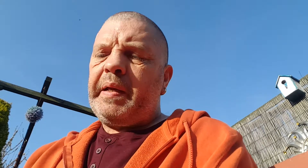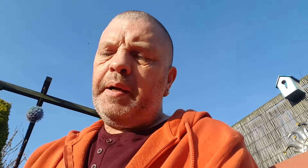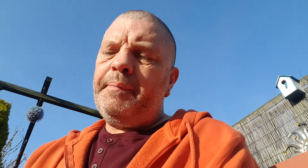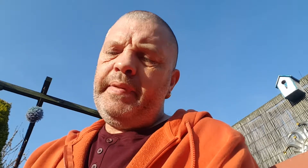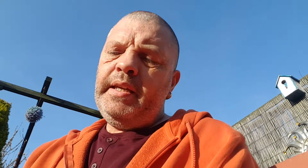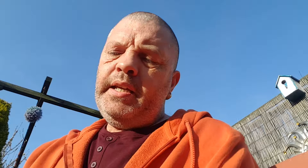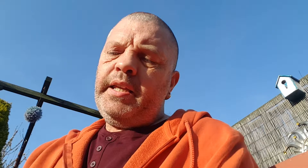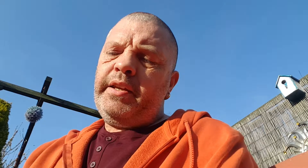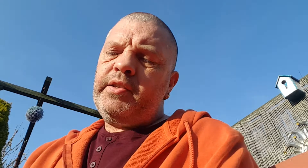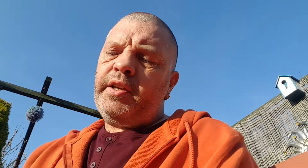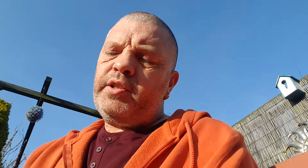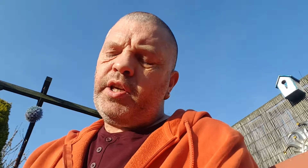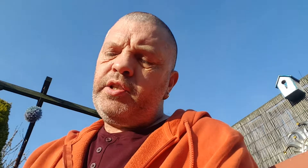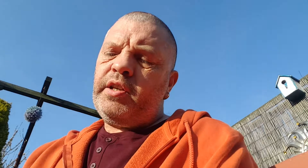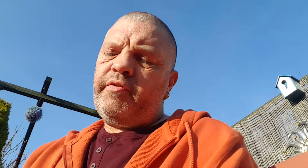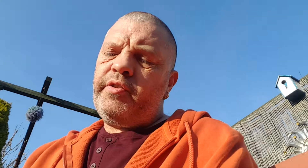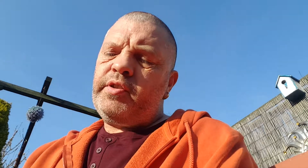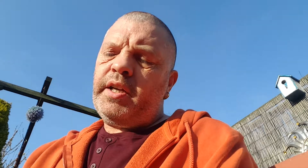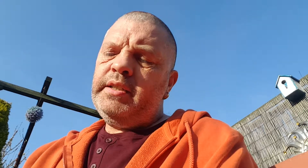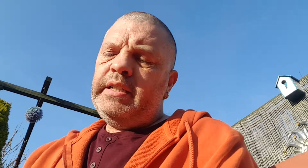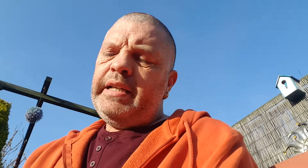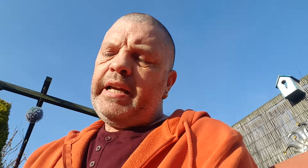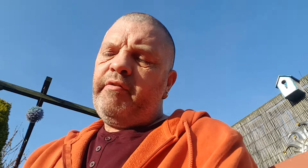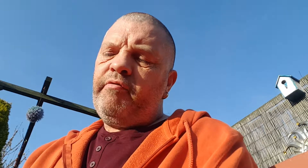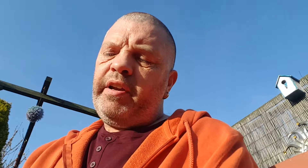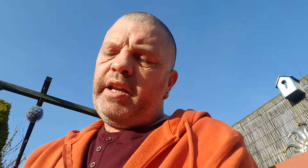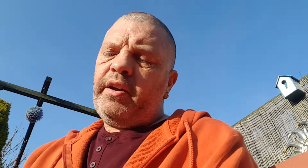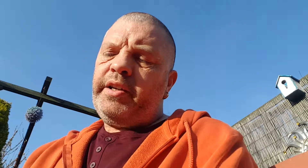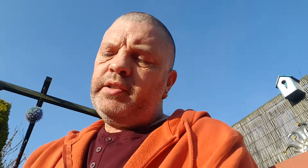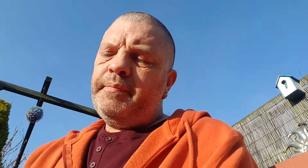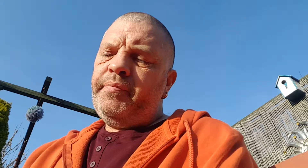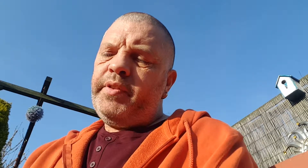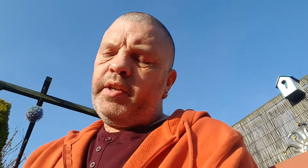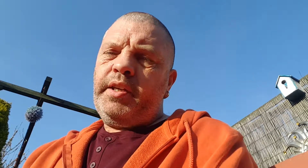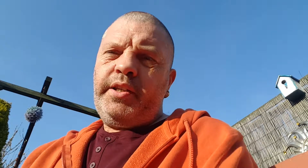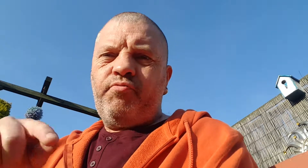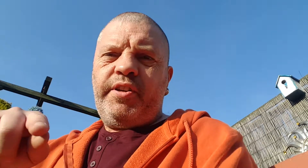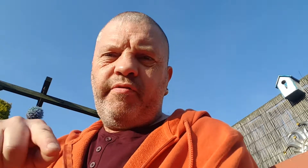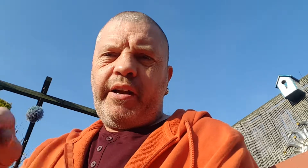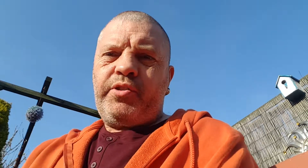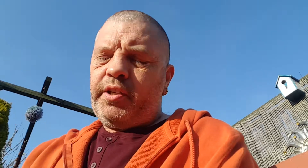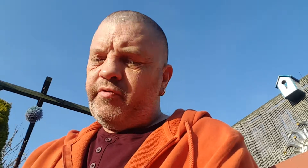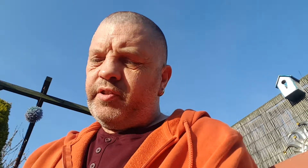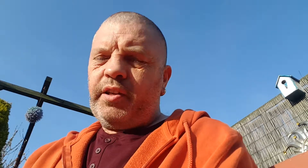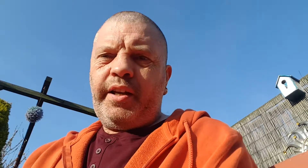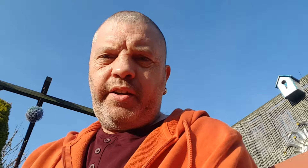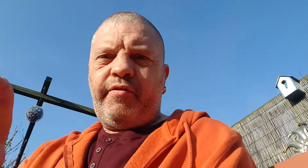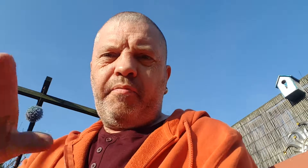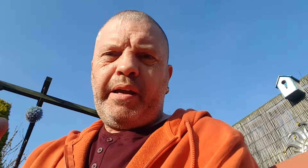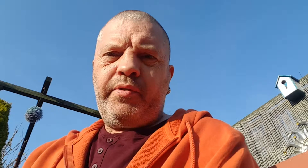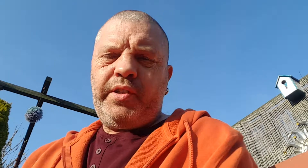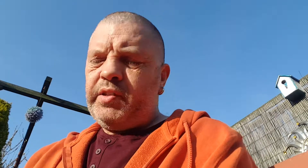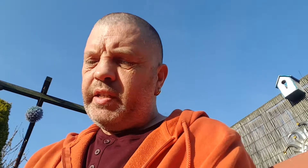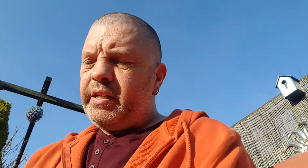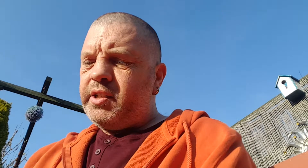pickup and then decide to change it in the future and realise that it needs rerouting for slightly different mountings and that.